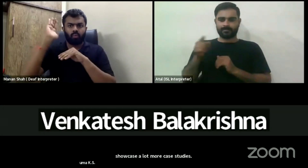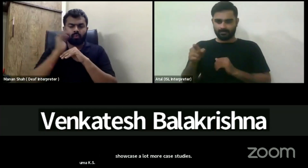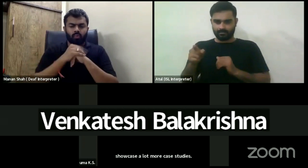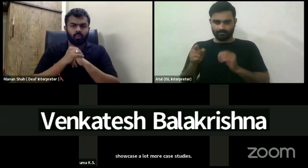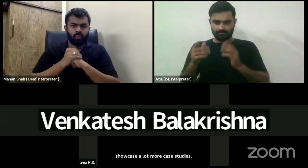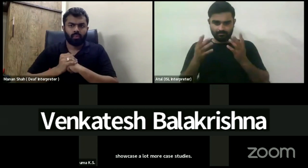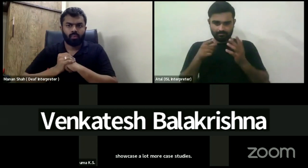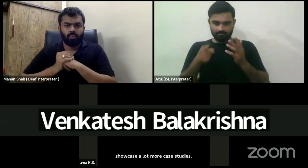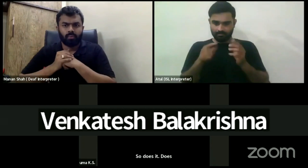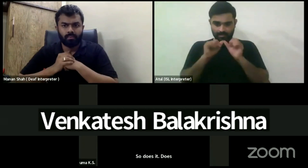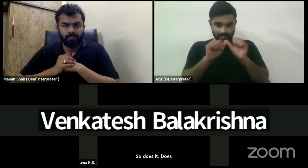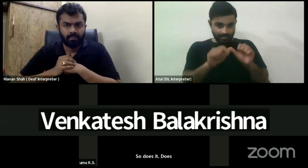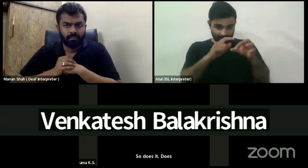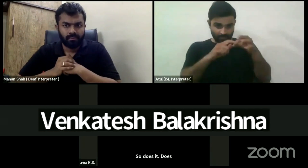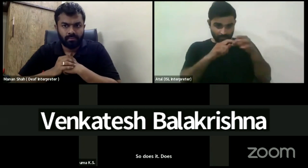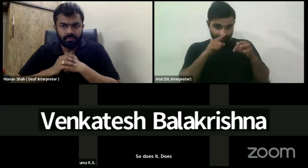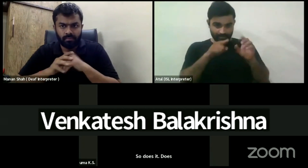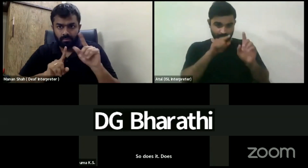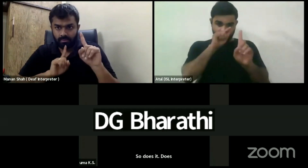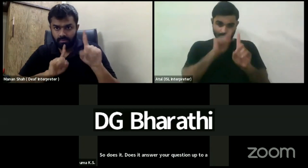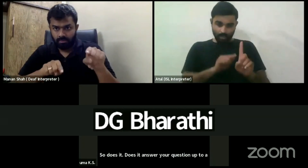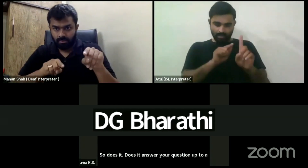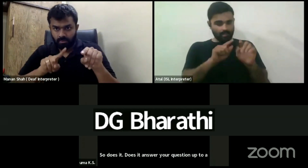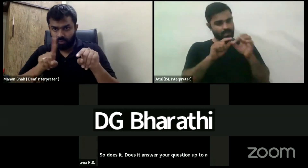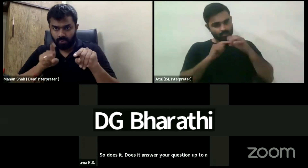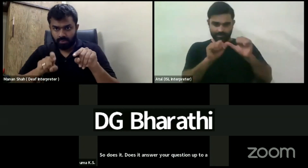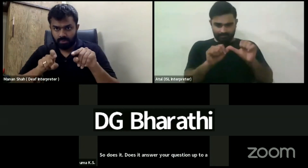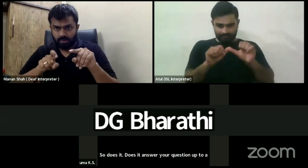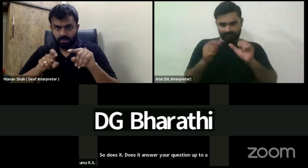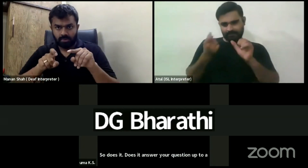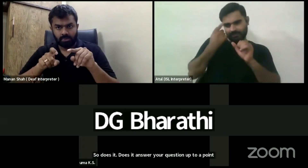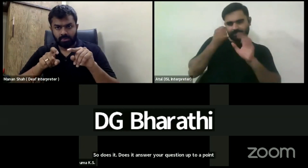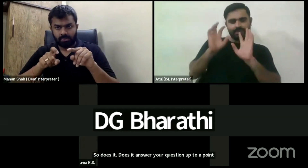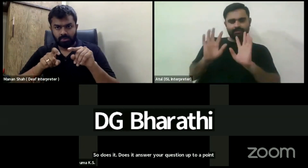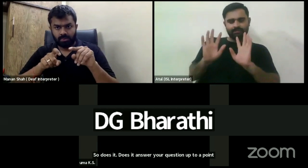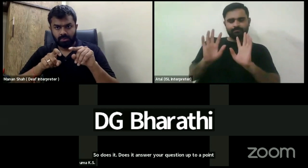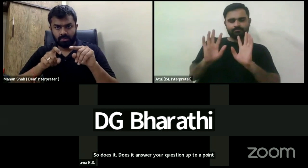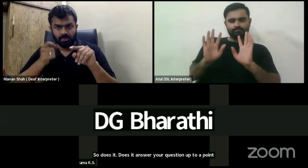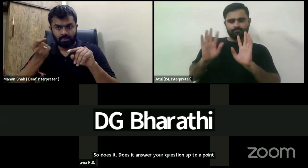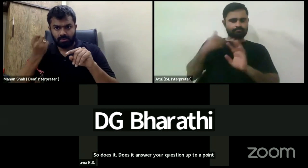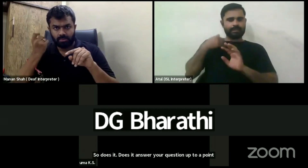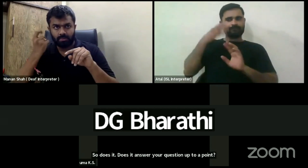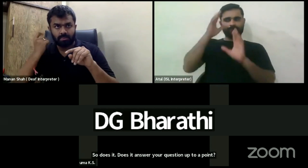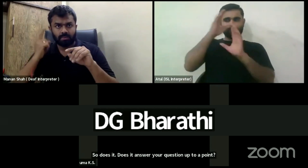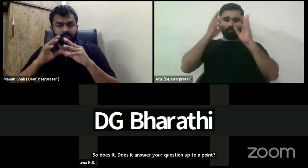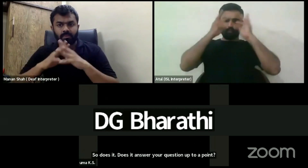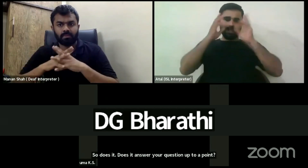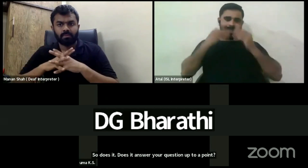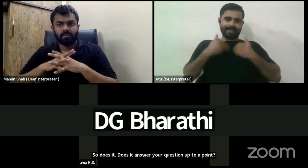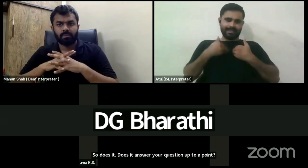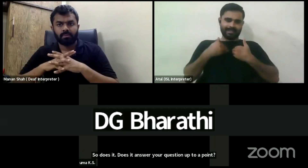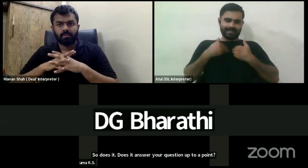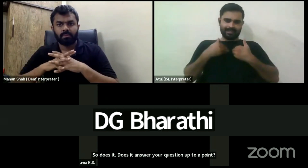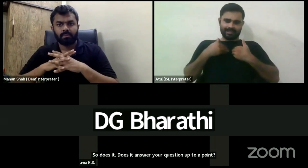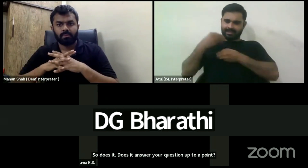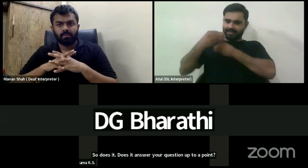does it answer your question up to a point? Yeah, just I have fear. For example, the traditional, especially the